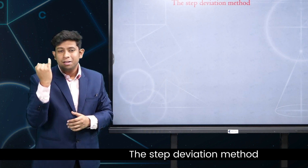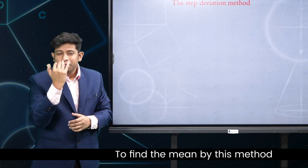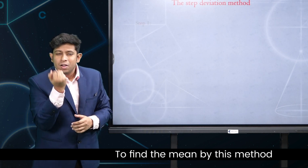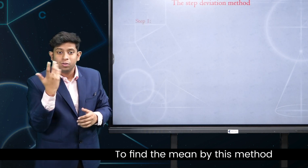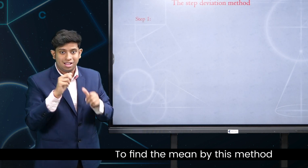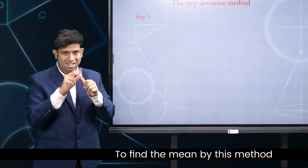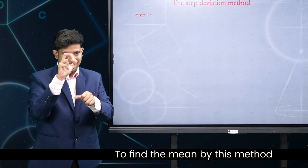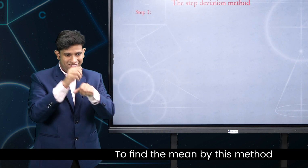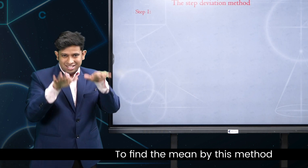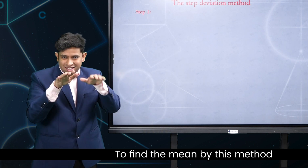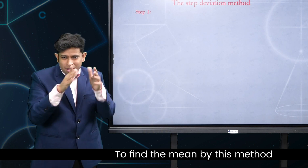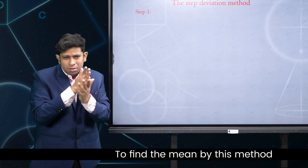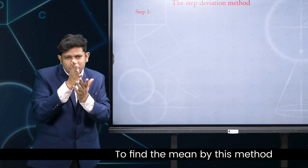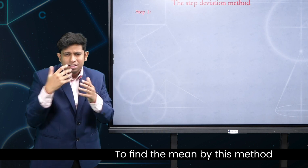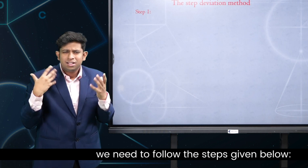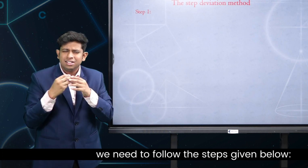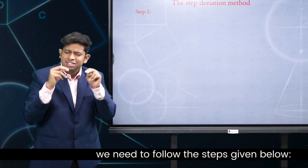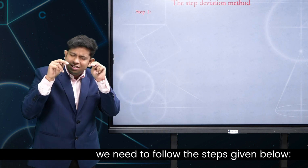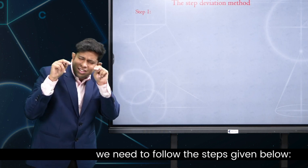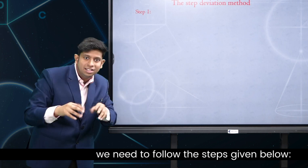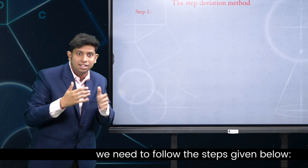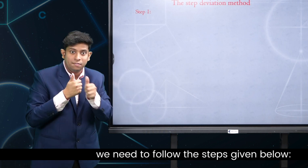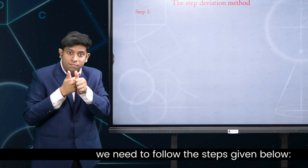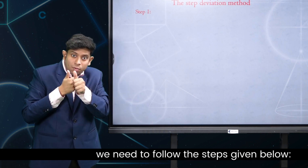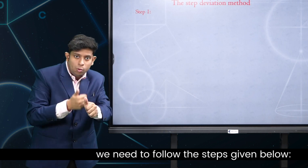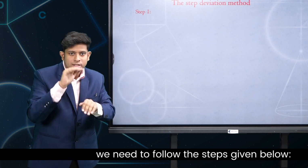To find the mean by this method, we need to follow the steps given below.